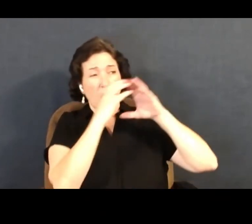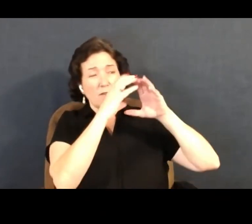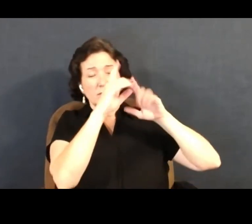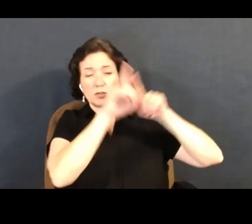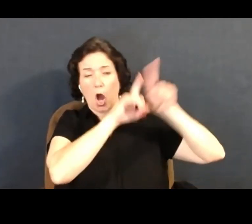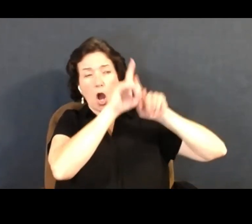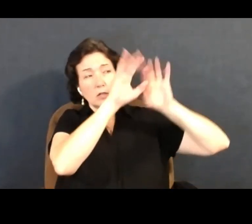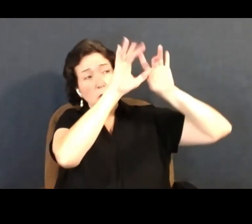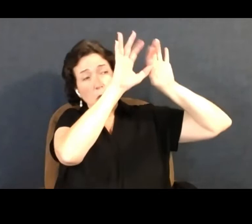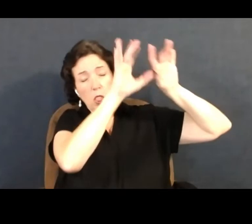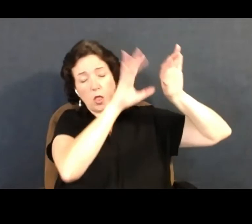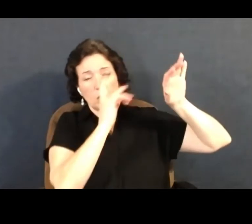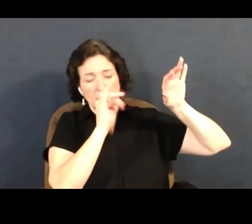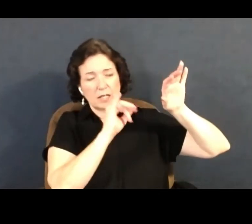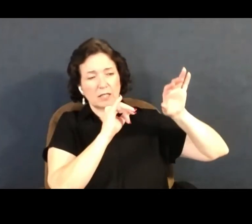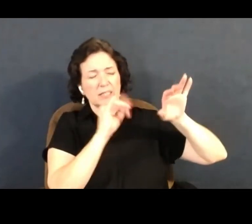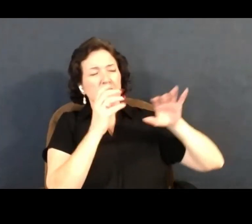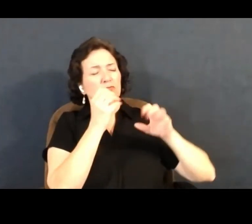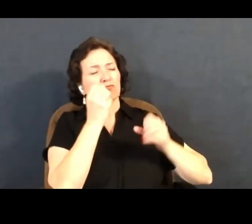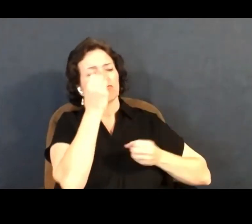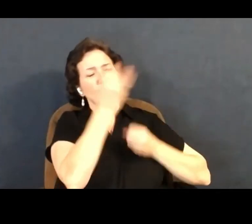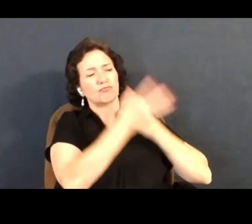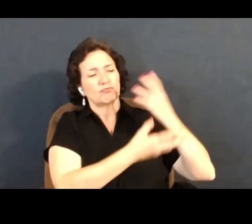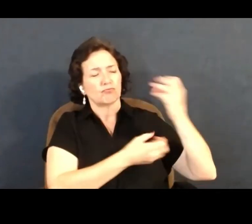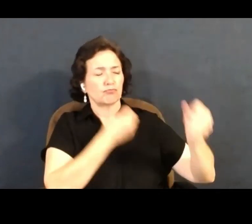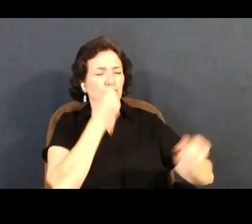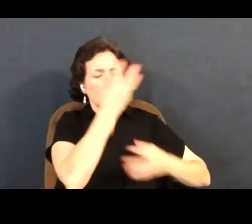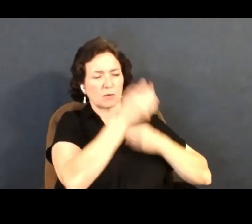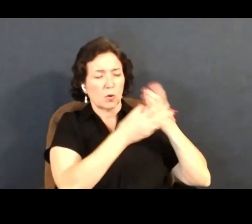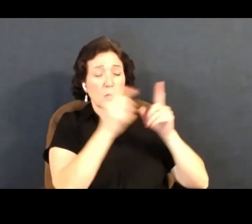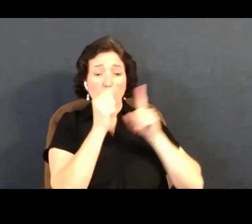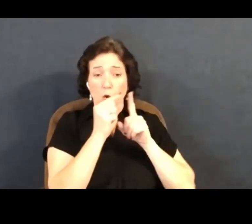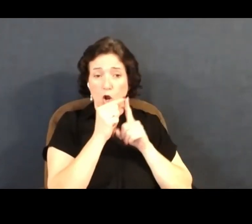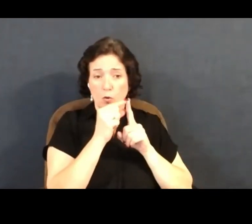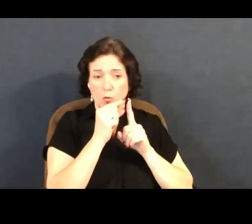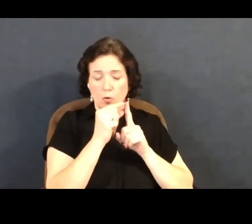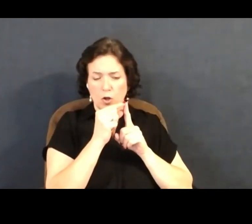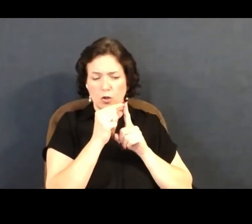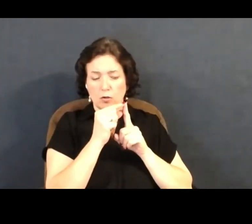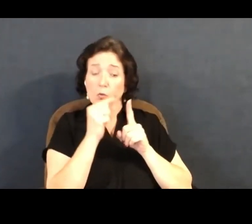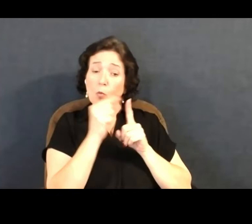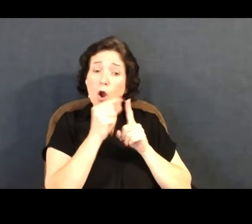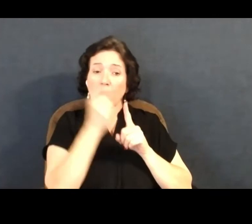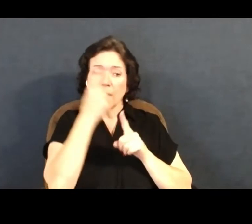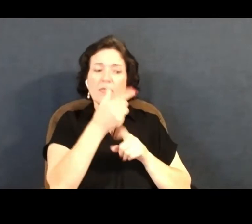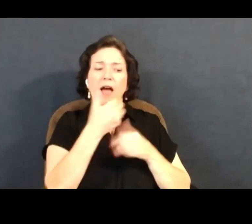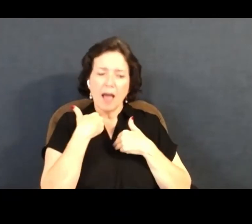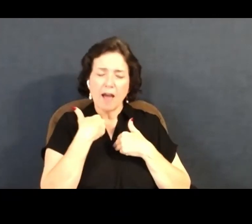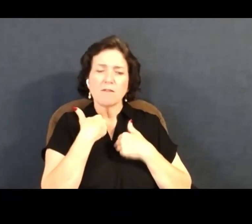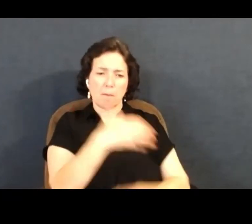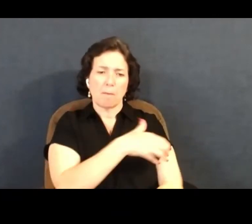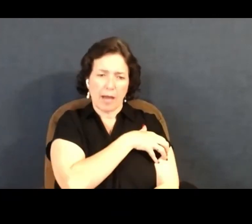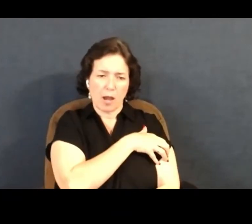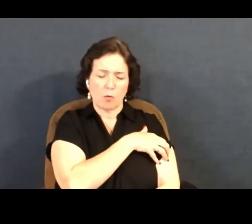stars, words. And words have power. He wove those words